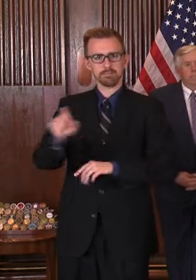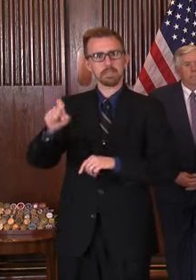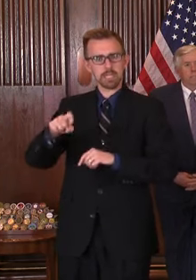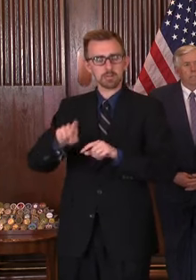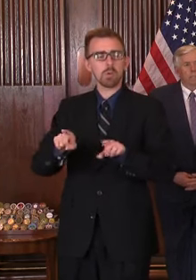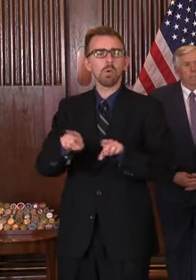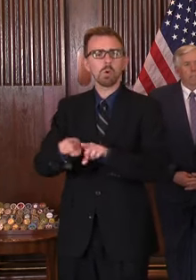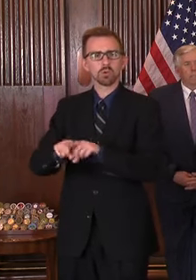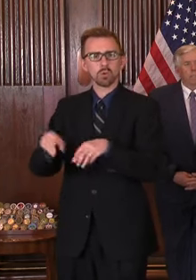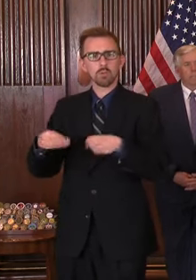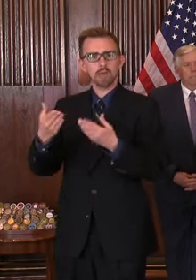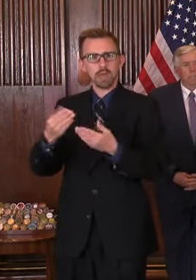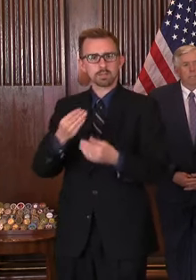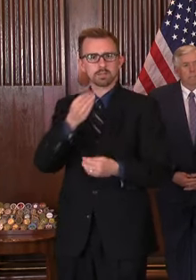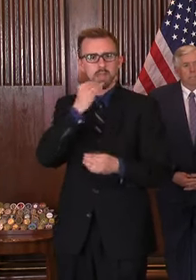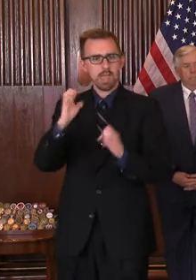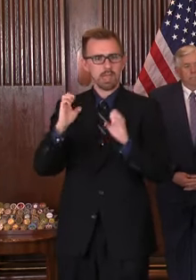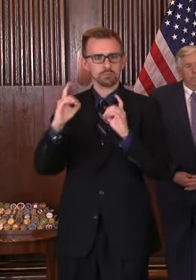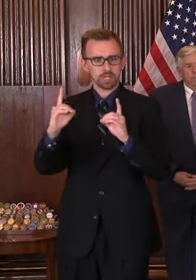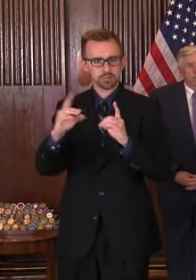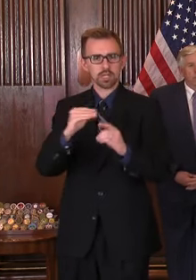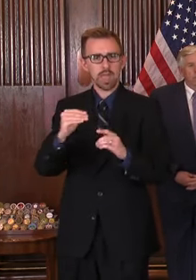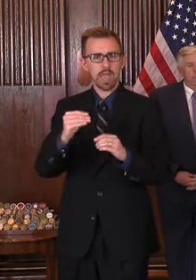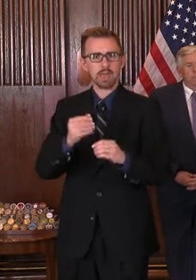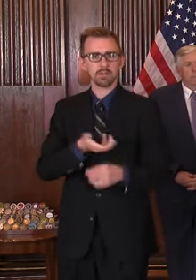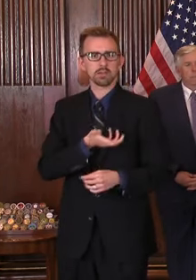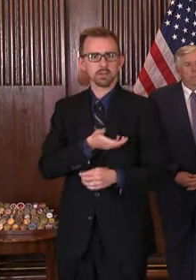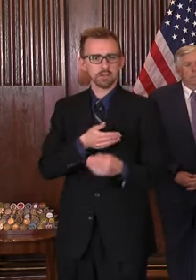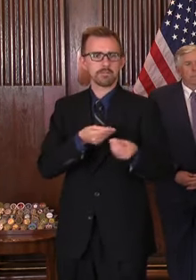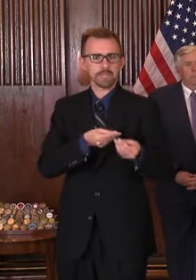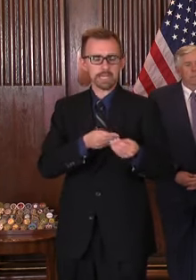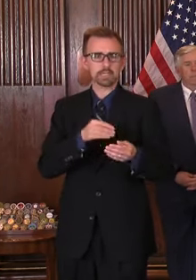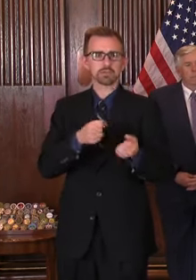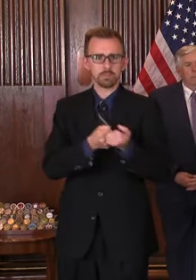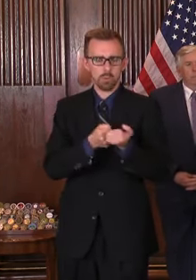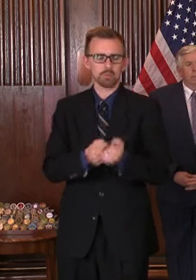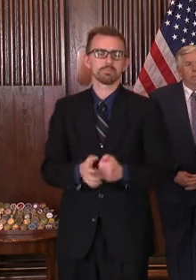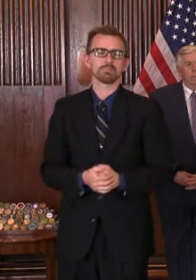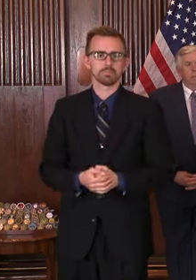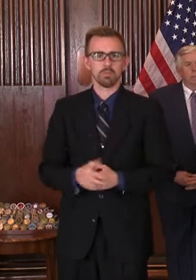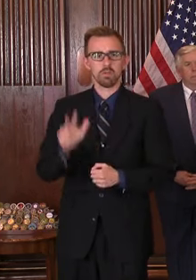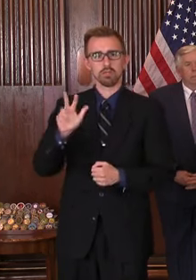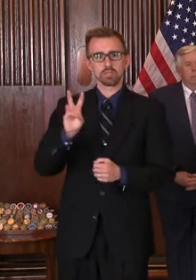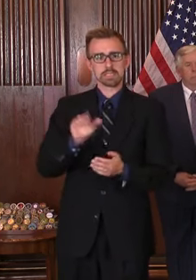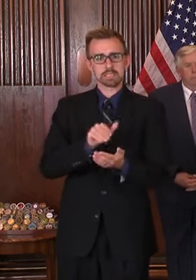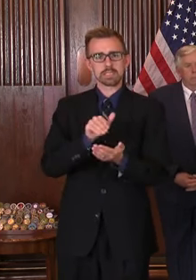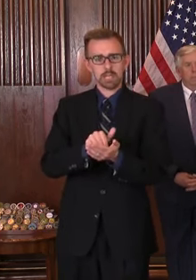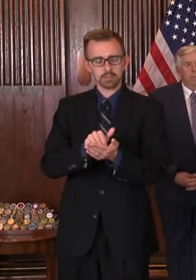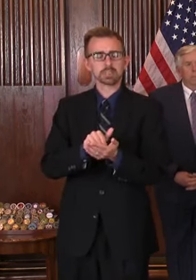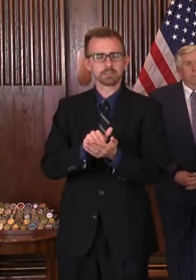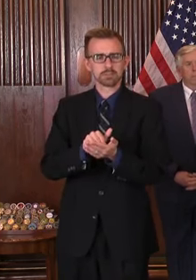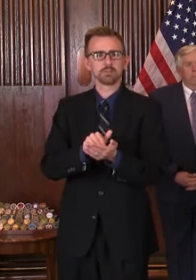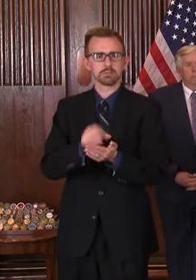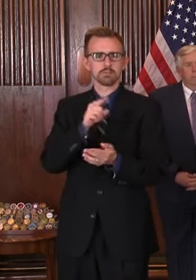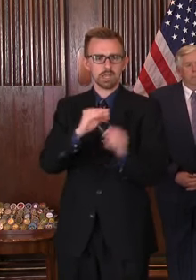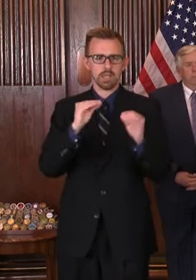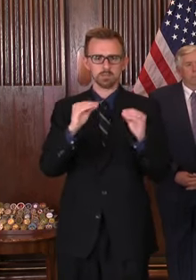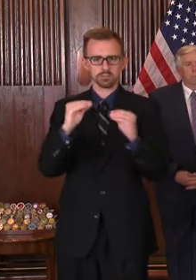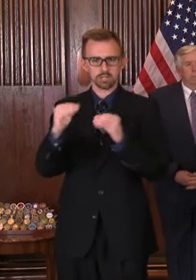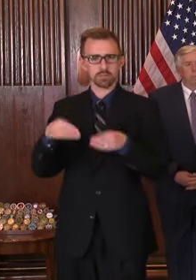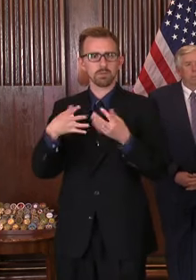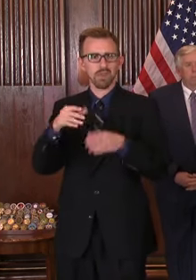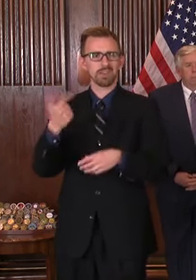also provides valuable nutrition education and breastfeeding support. Over 36,000 sessions of nutrition education were provided